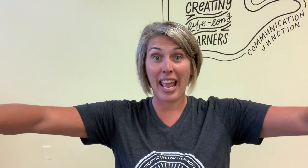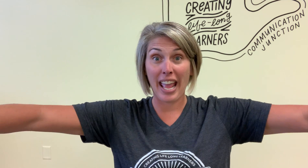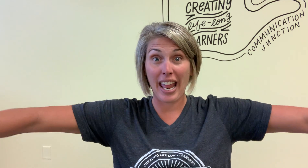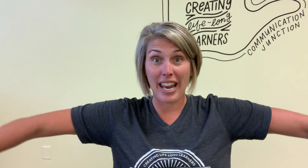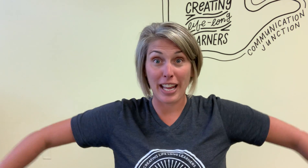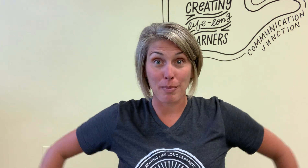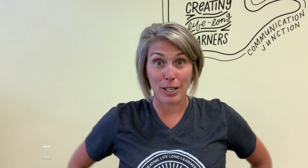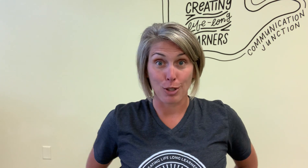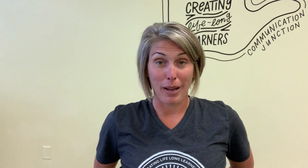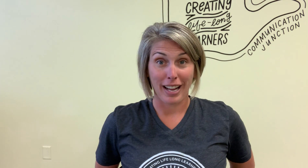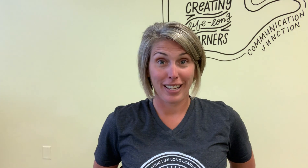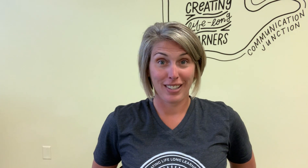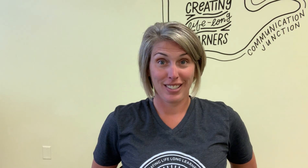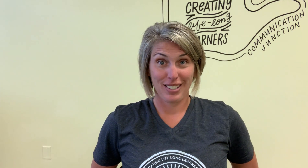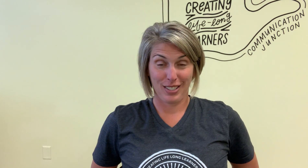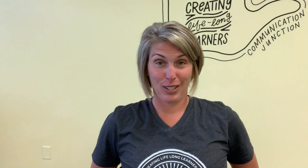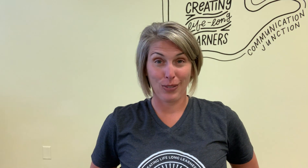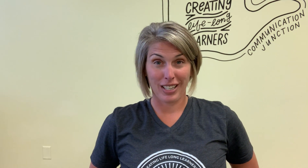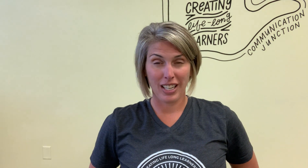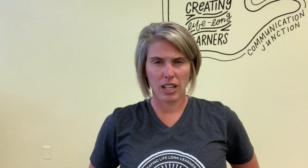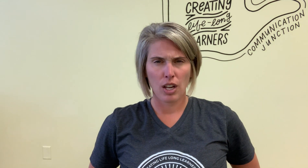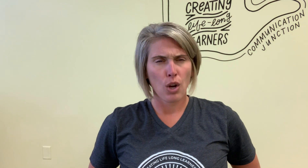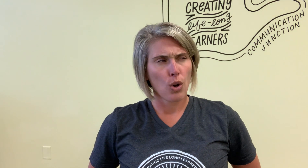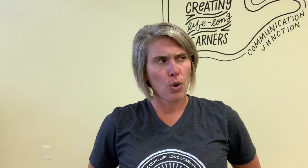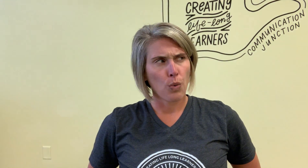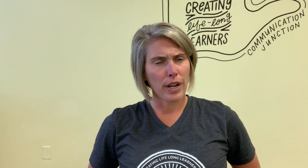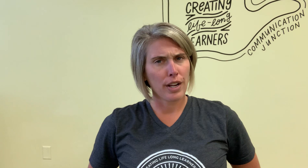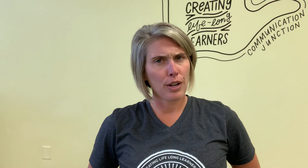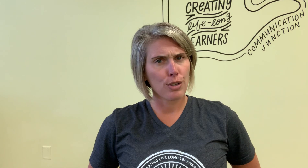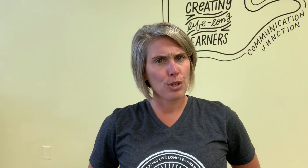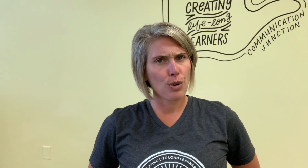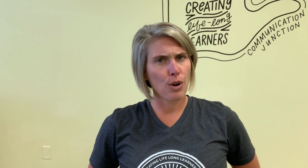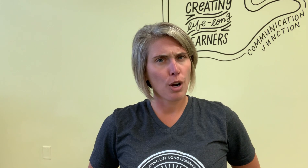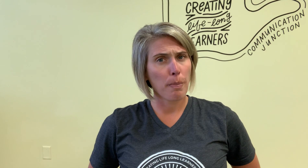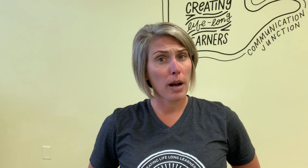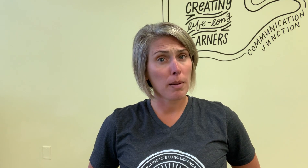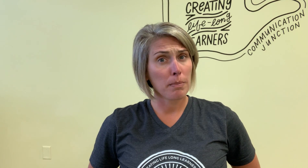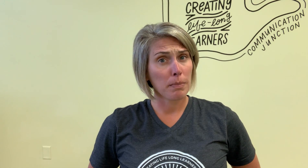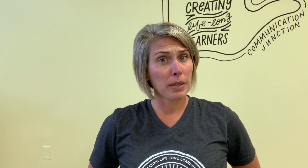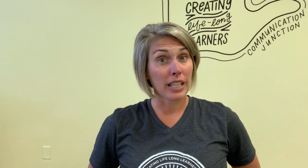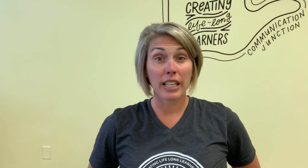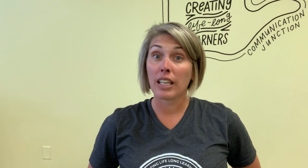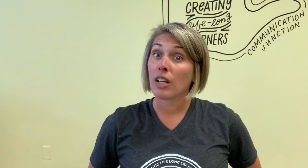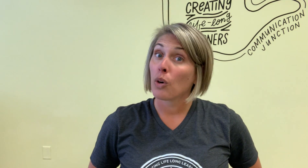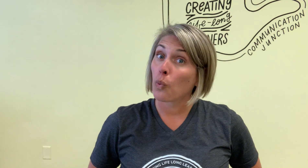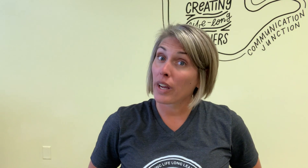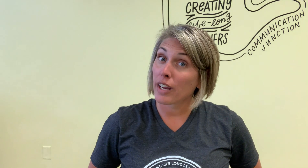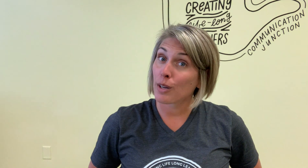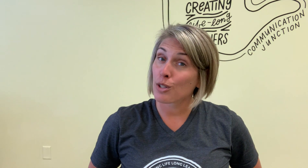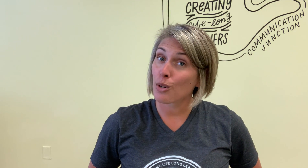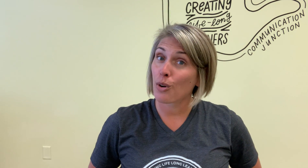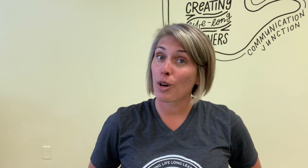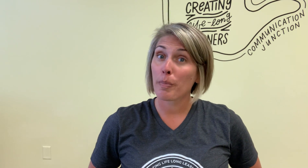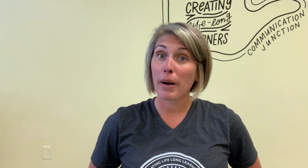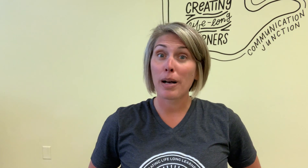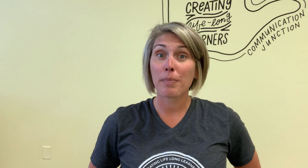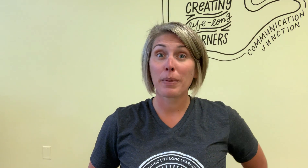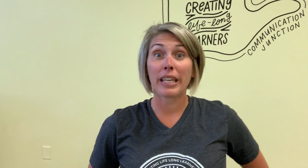And hide them behind your back. You ready? Where's your pumpkin? Where's your